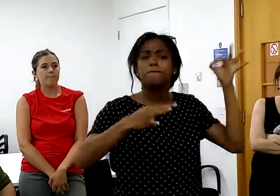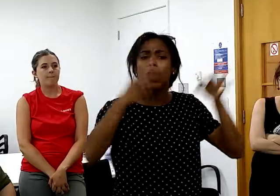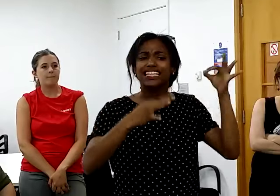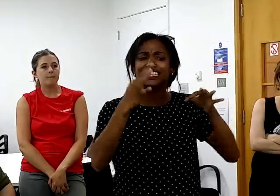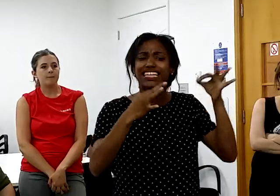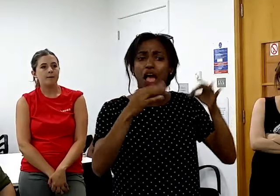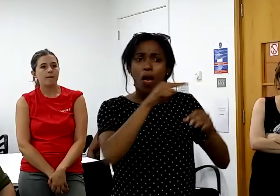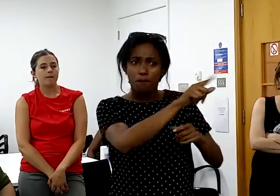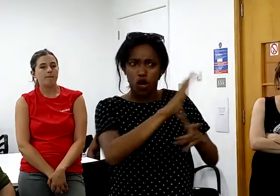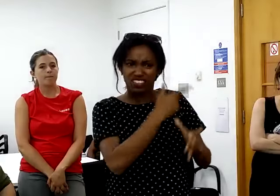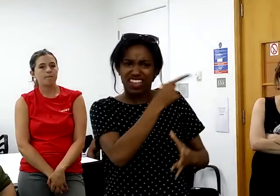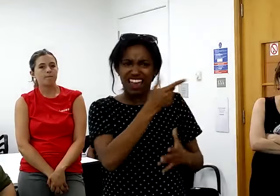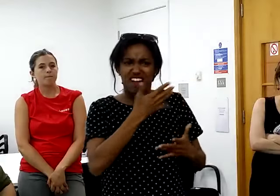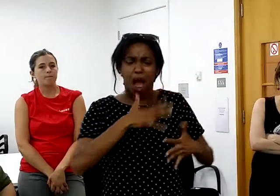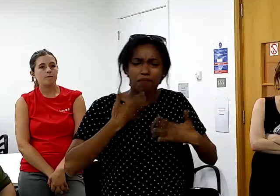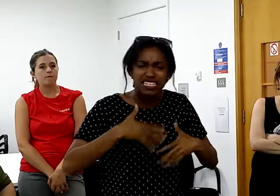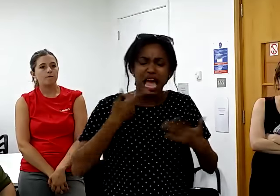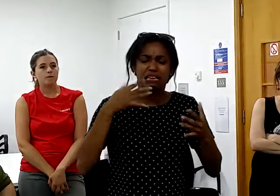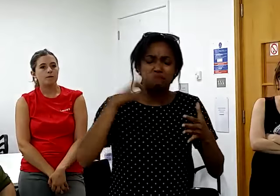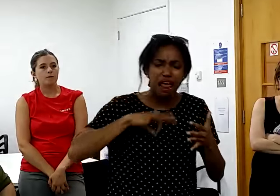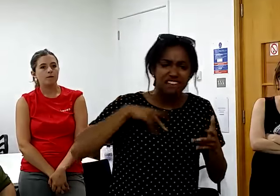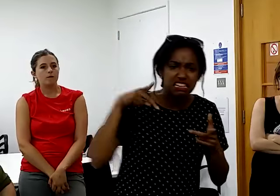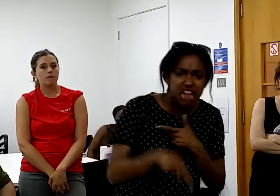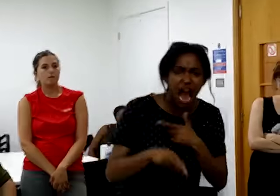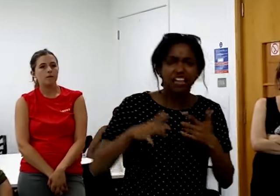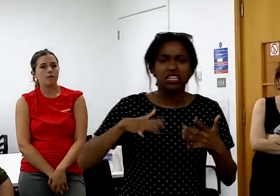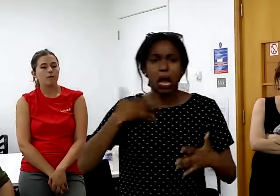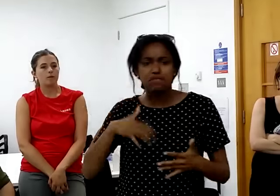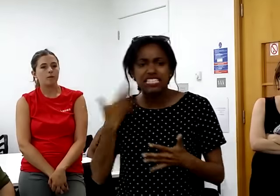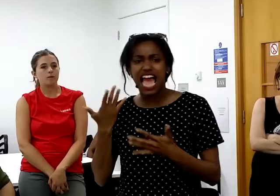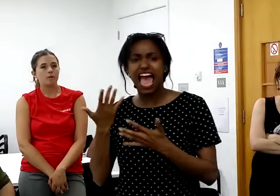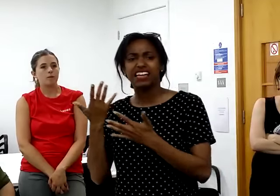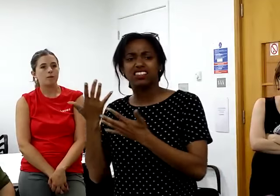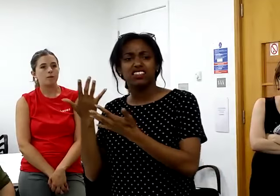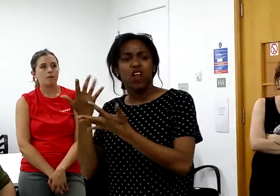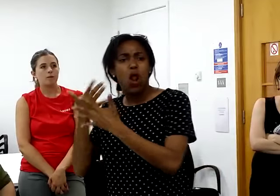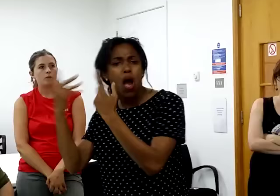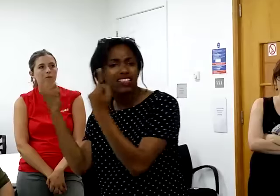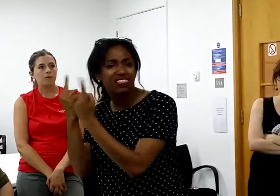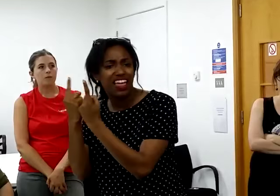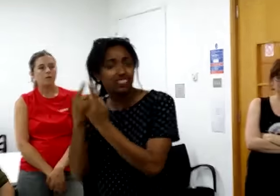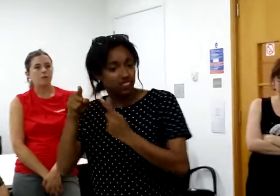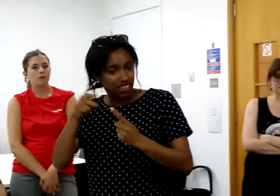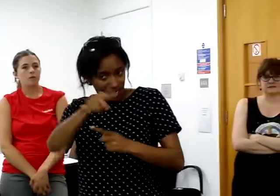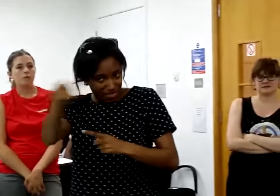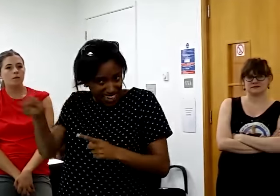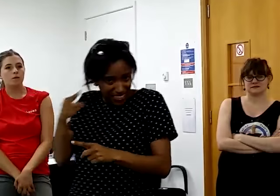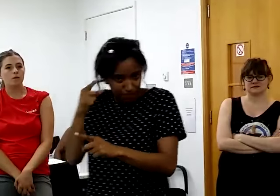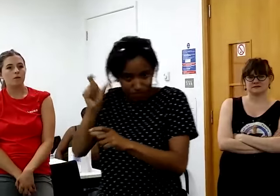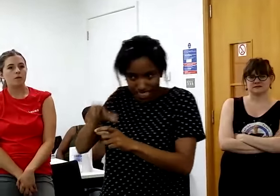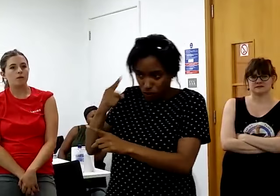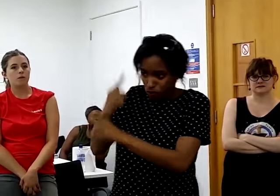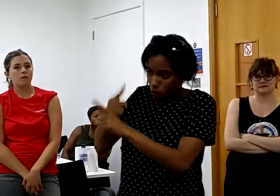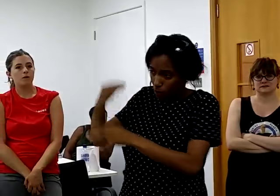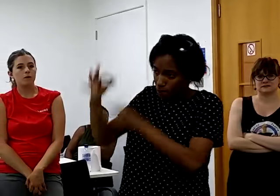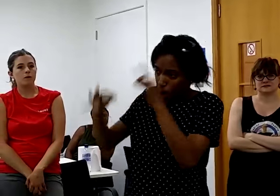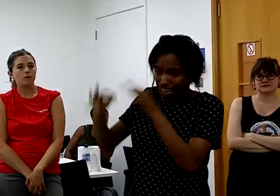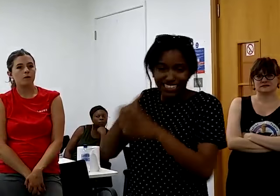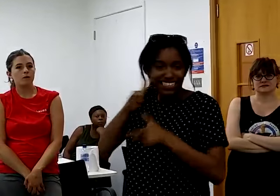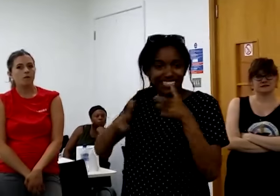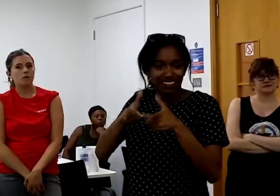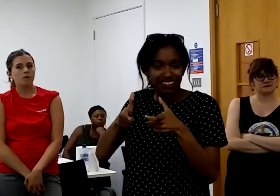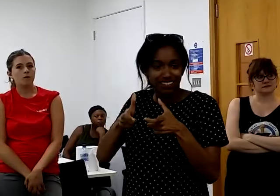joined the deaf community, when they talk about politics, they get upset, for example, through benefit cuts or various things like